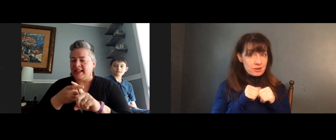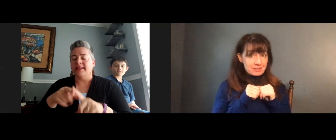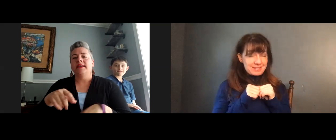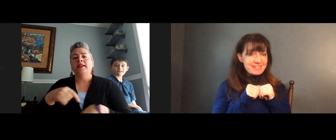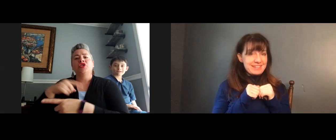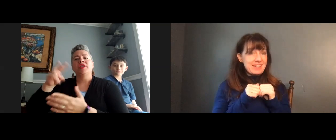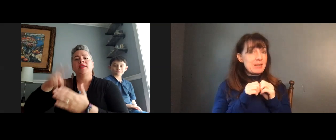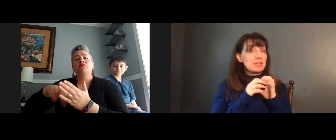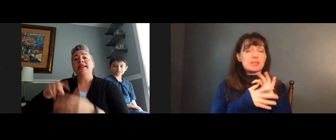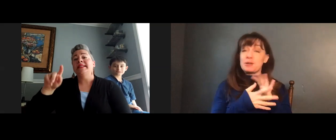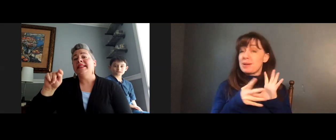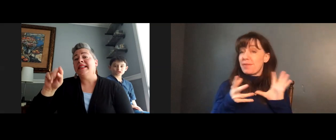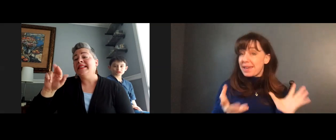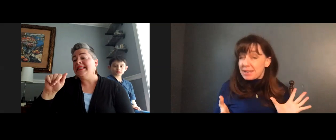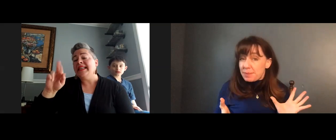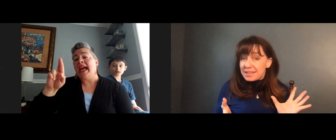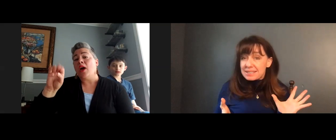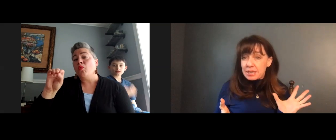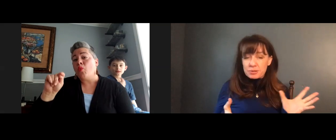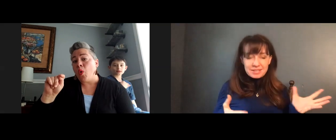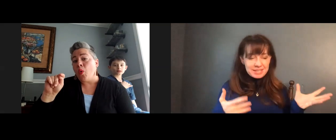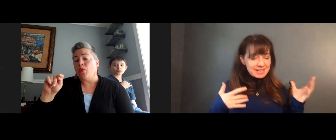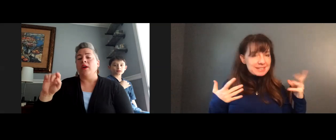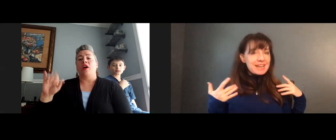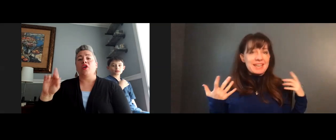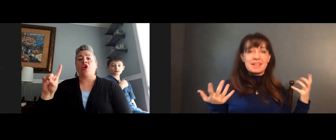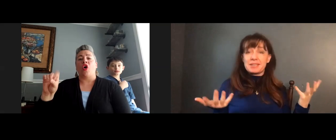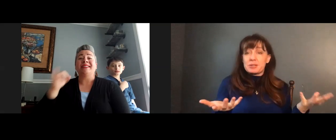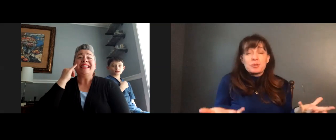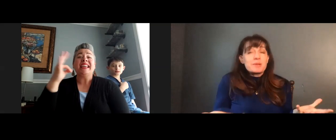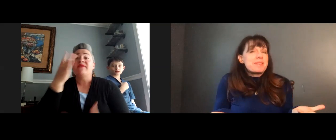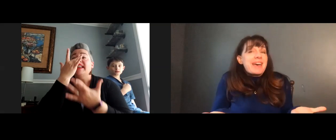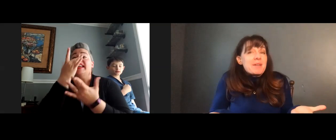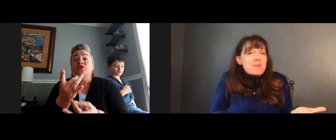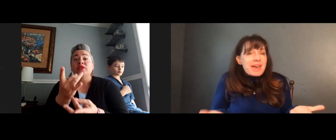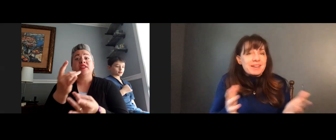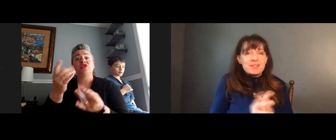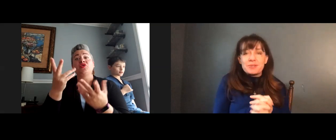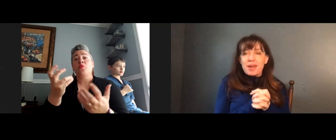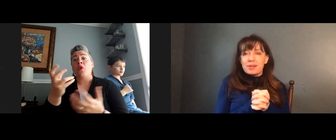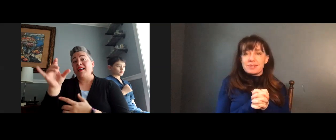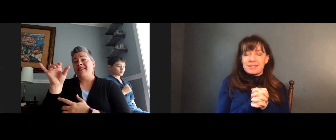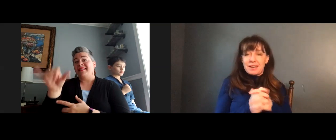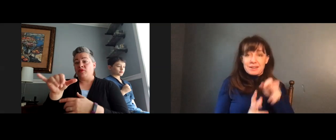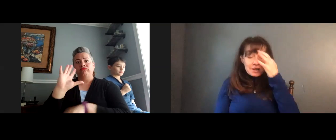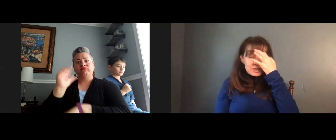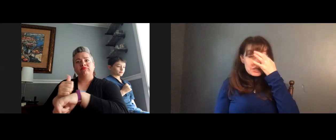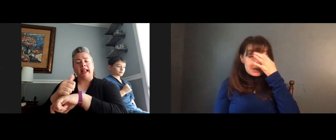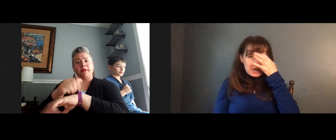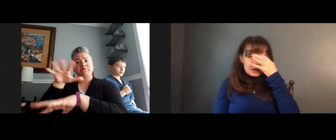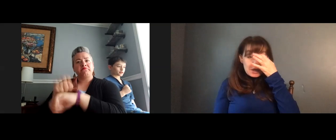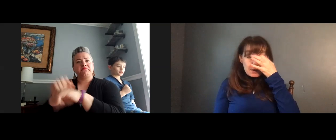tarot cards so if anybody is interested in taking a little trip that way who knows uh